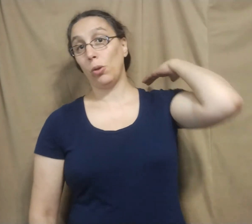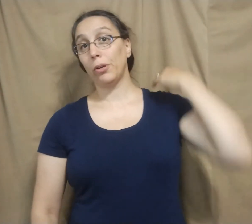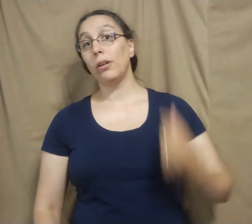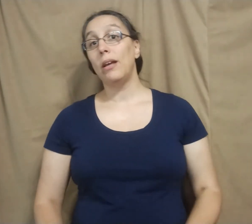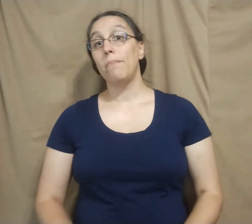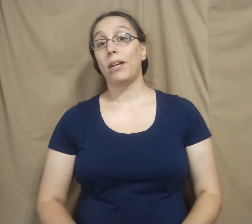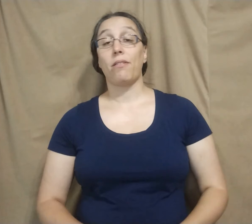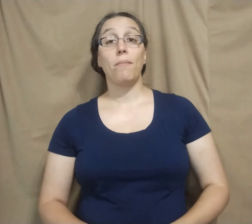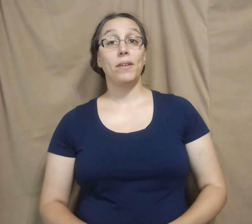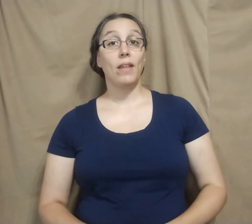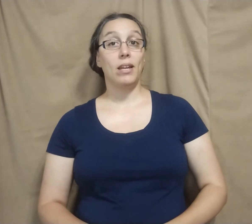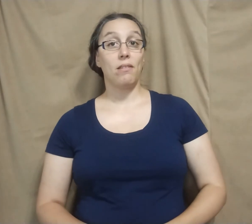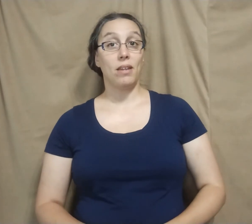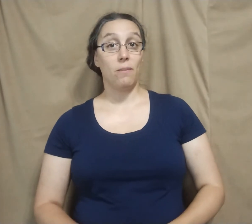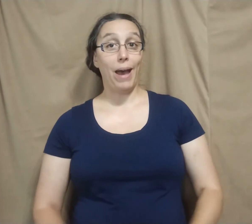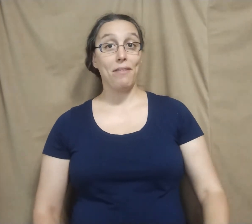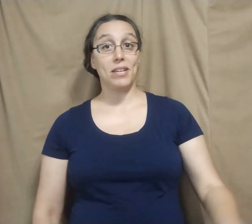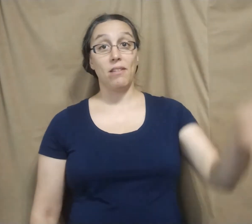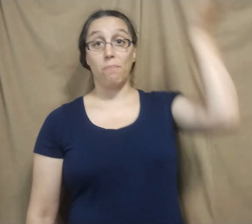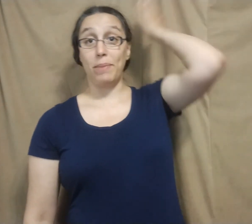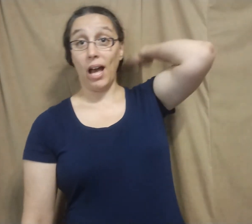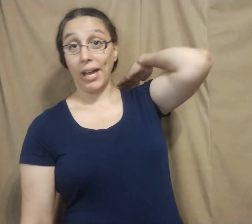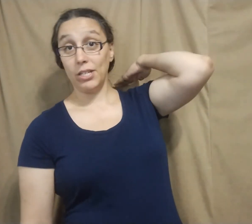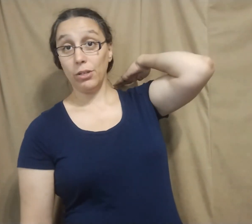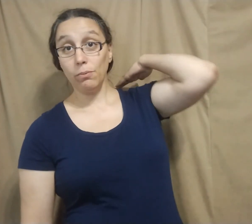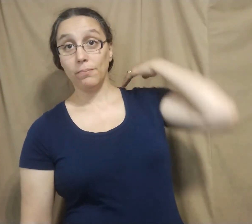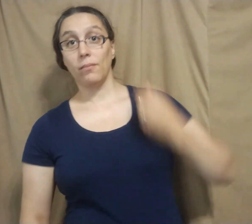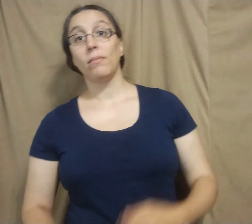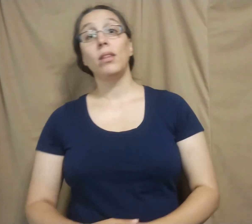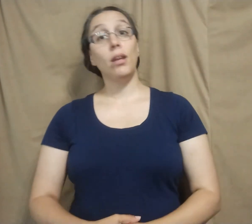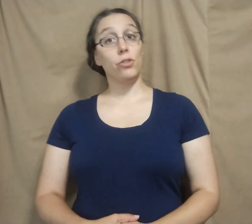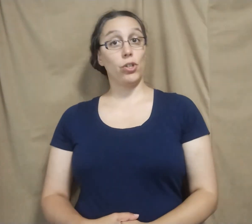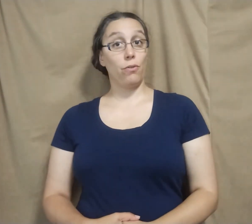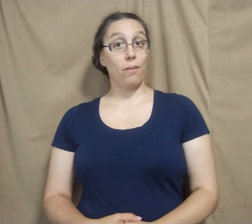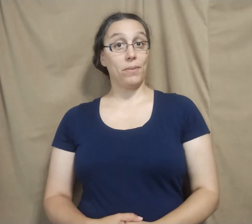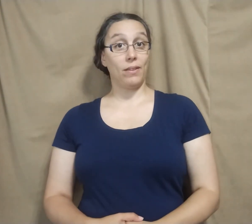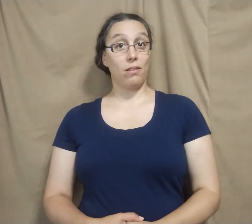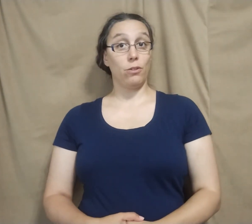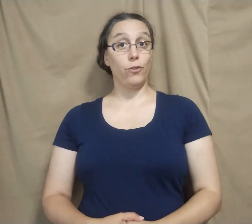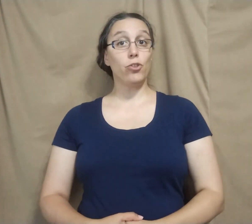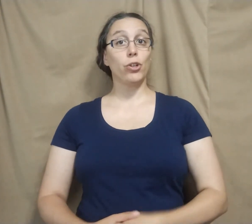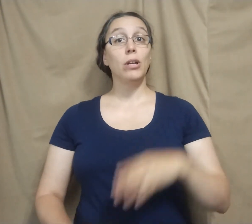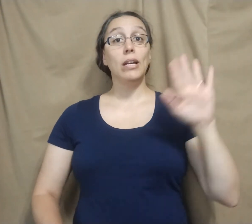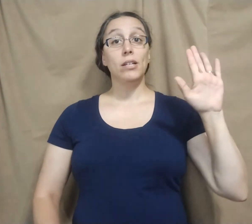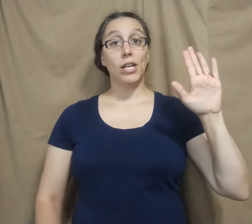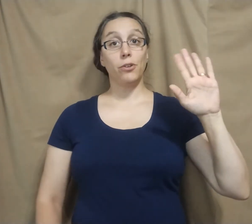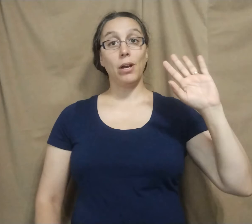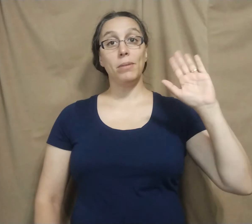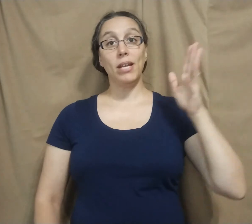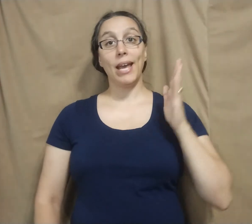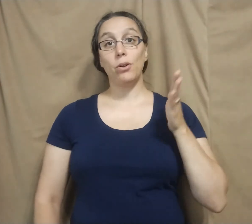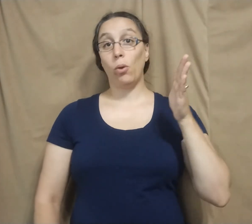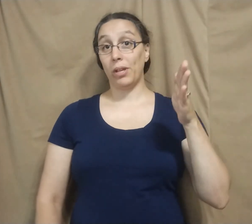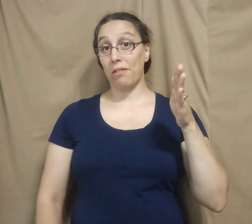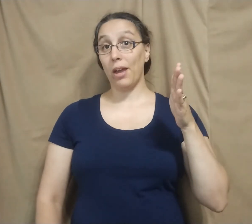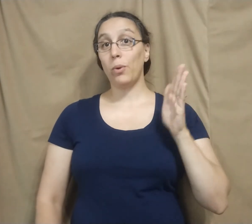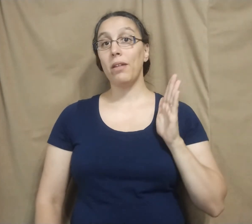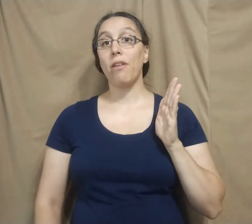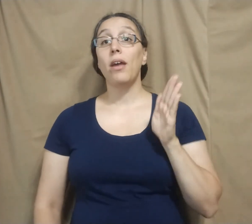shoulder, because something that is in the past is behind you. And to show something that's in the future, take your dominant hand, hold it sideways,